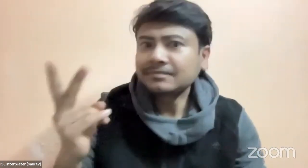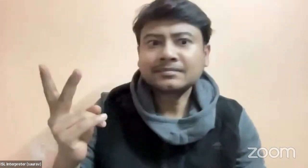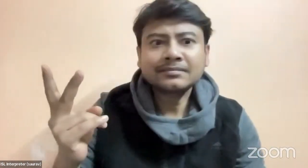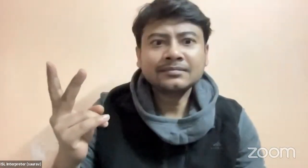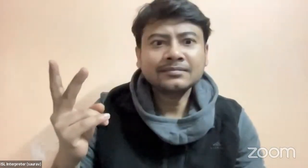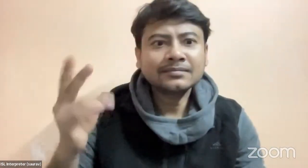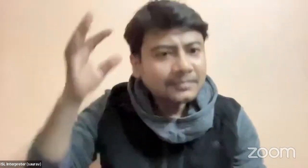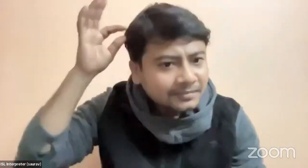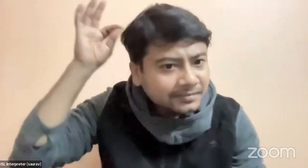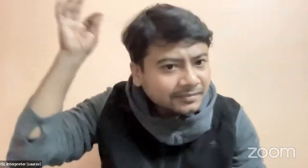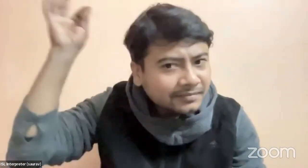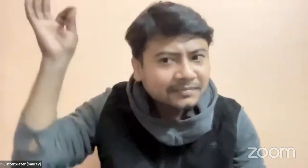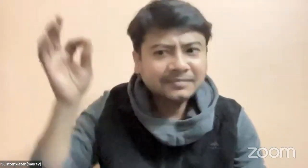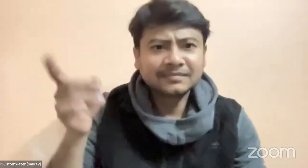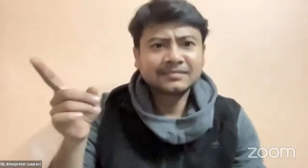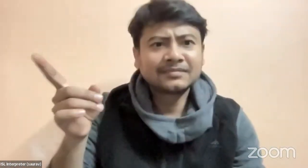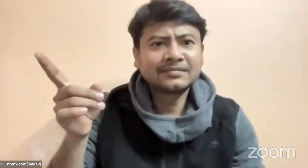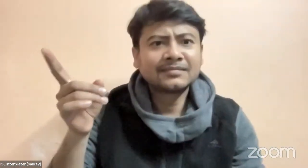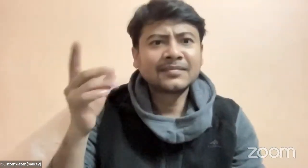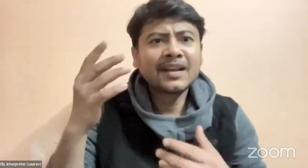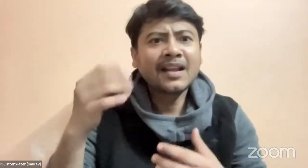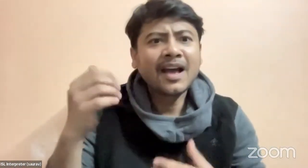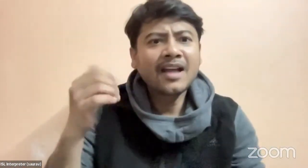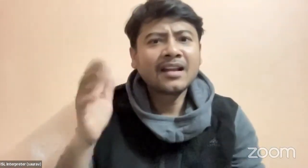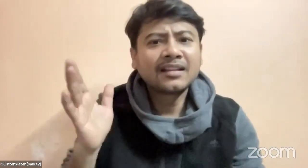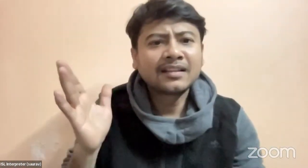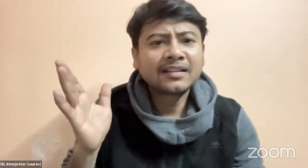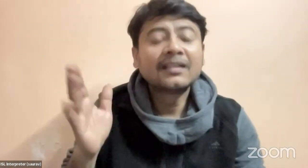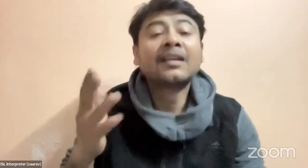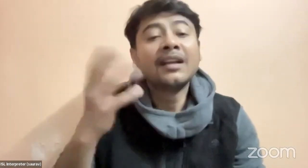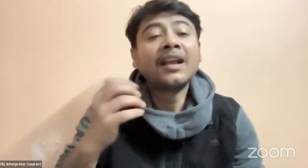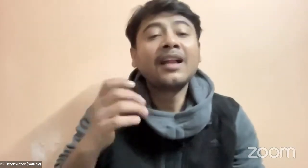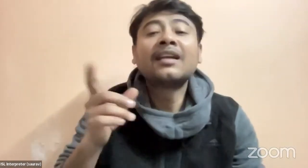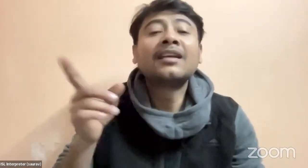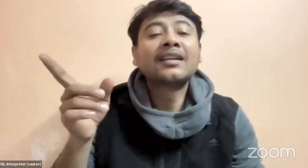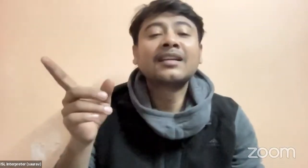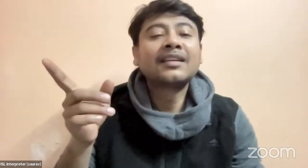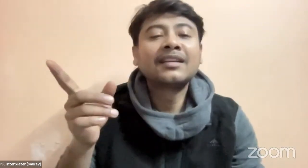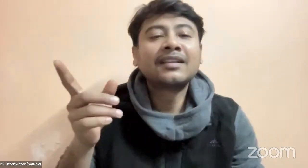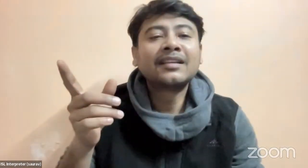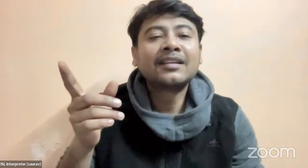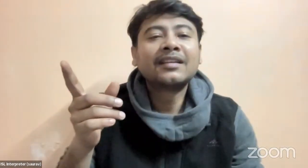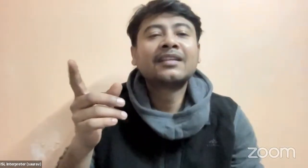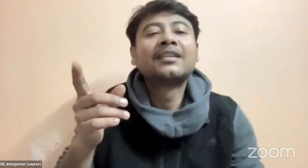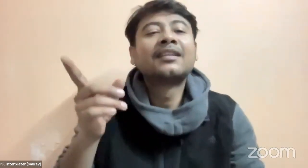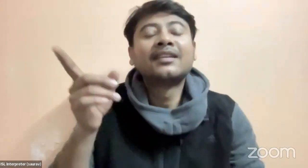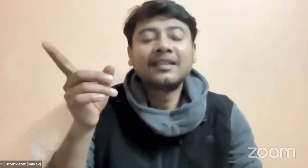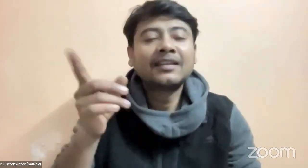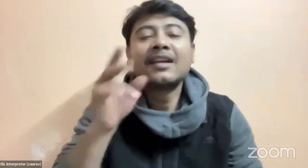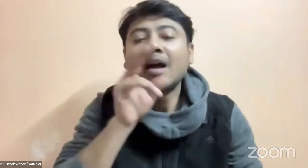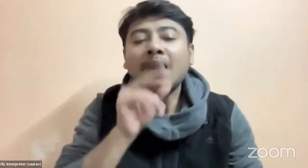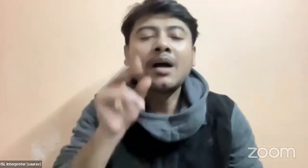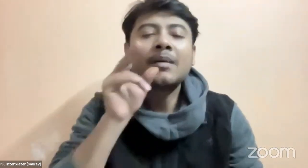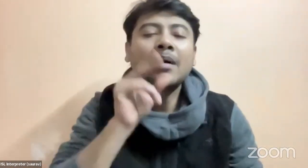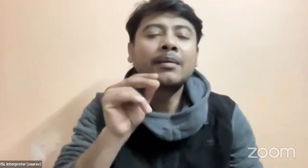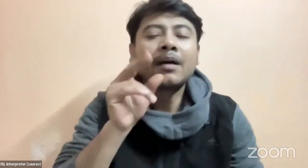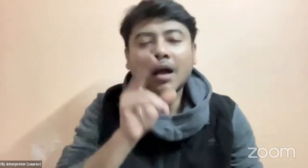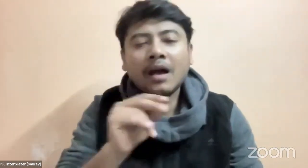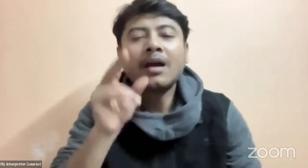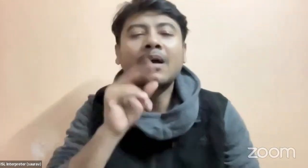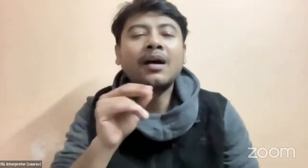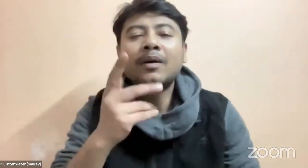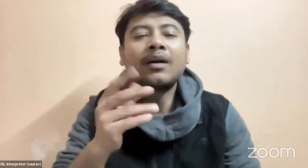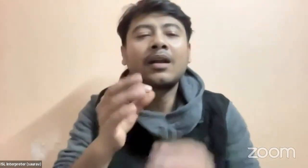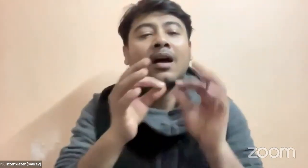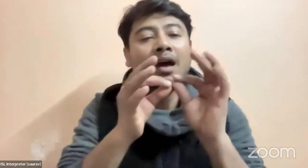playing on his veena Radha and Krishna's name. The name he was playing is RadhaRaman. We'll write that also in chat